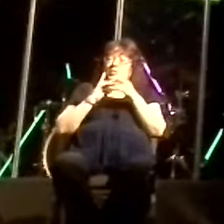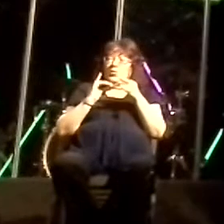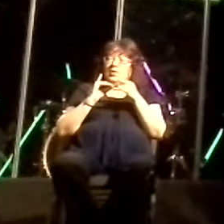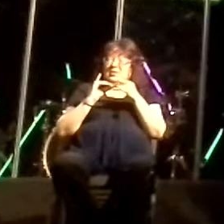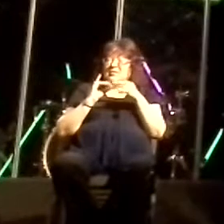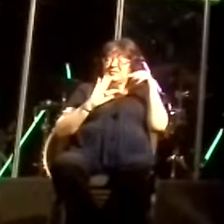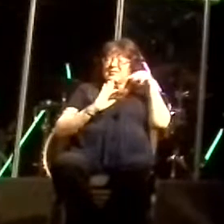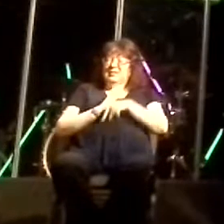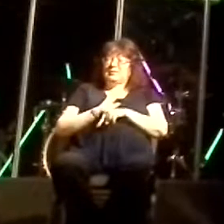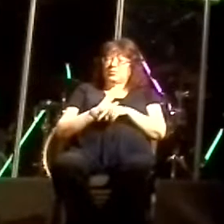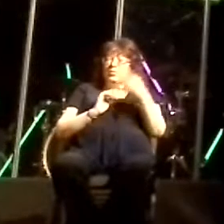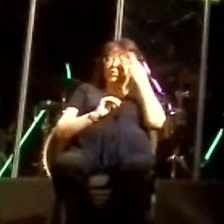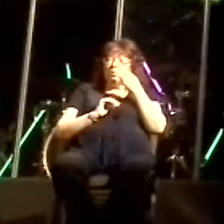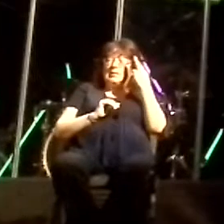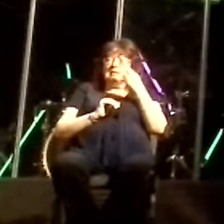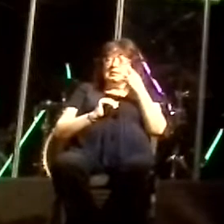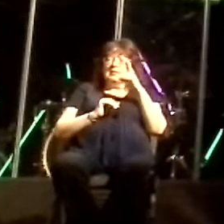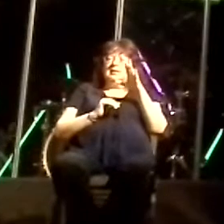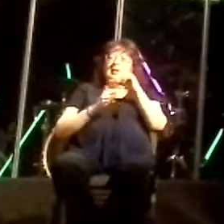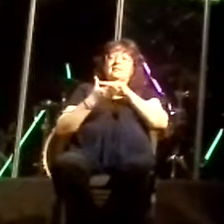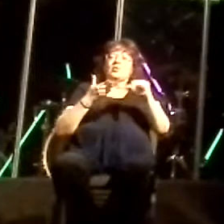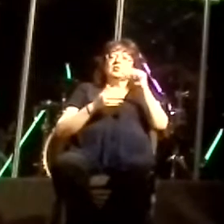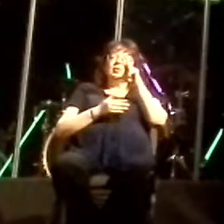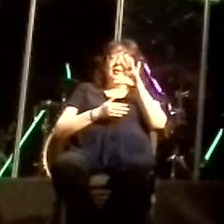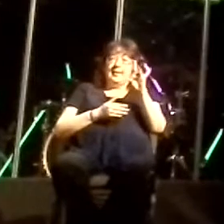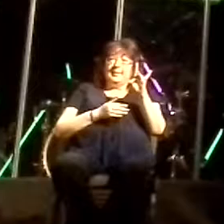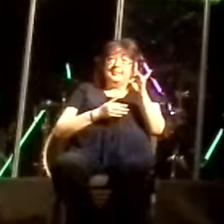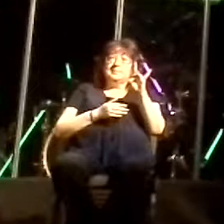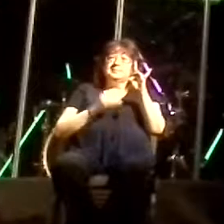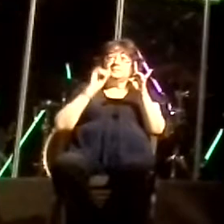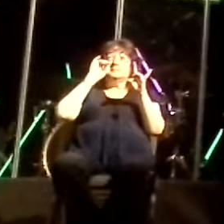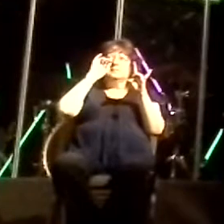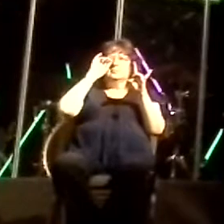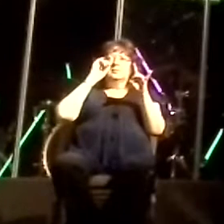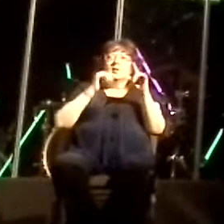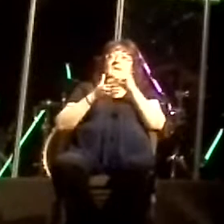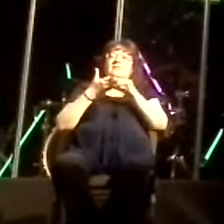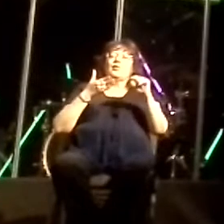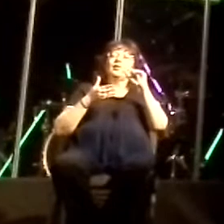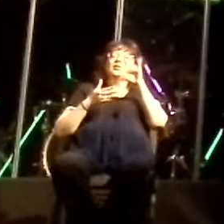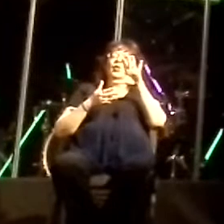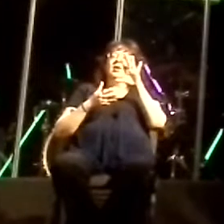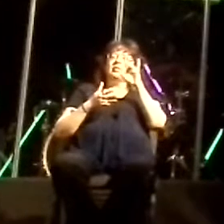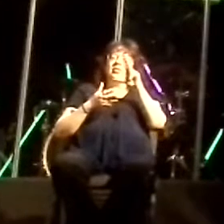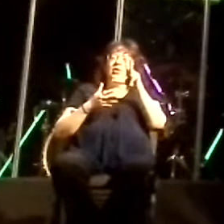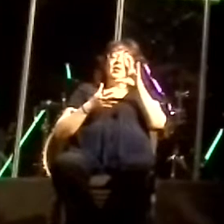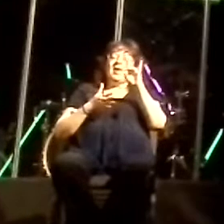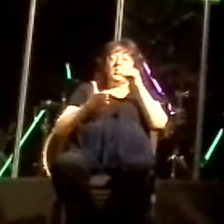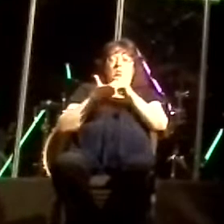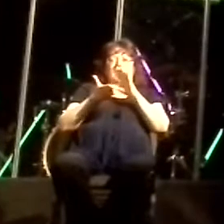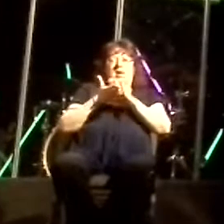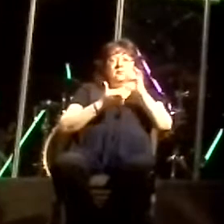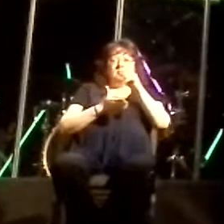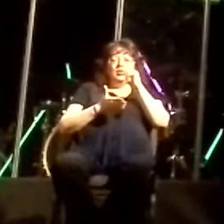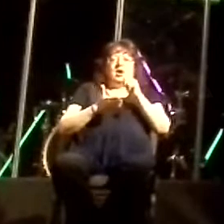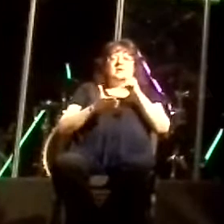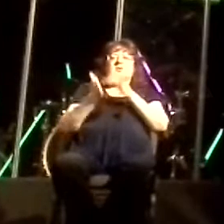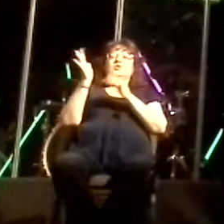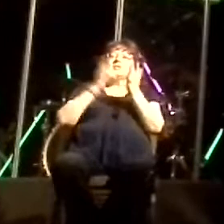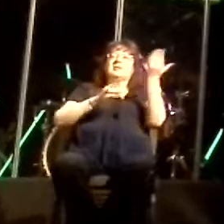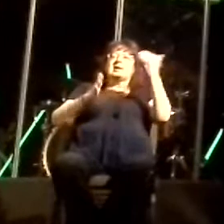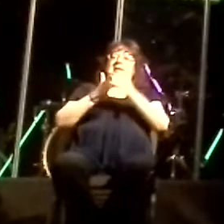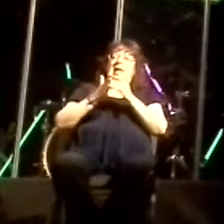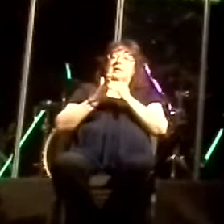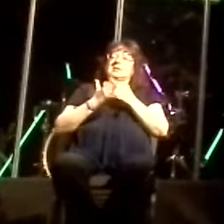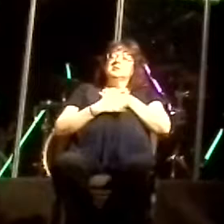for a much deeper reason. And it's found in verse 38. And verse 38, this is what is recorded by John. Jesus, once